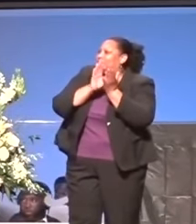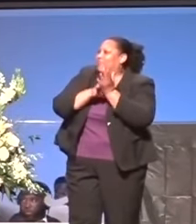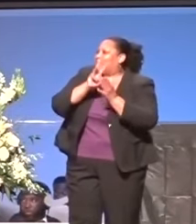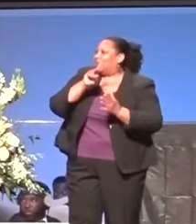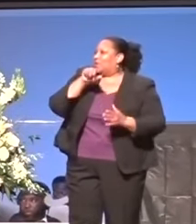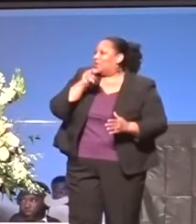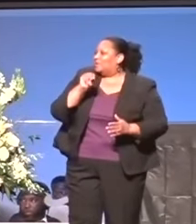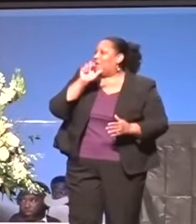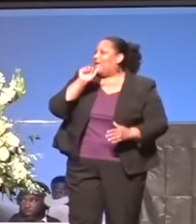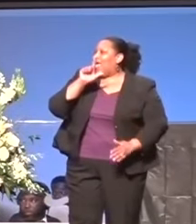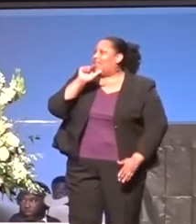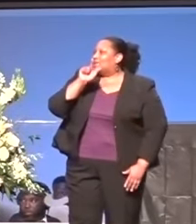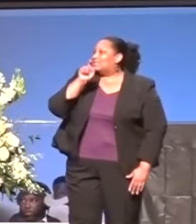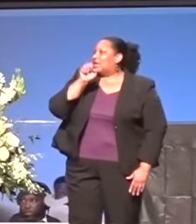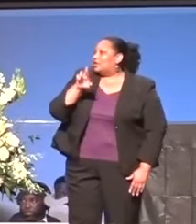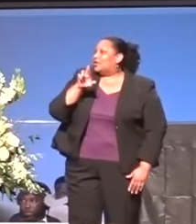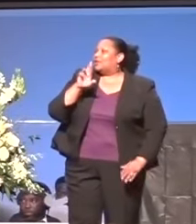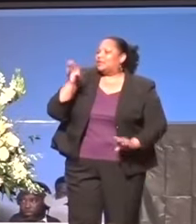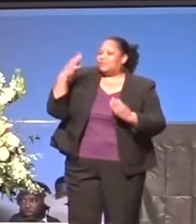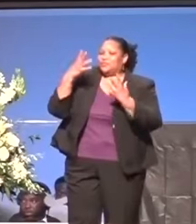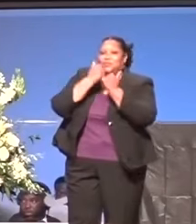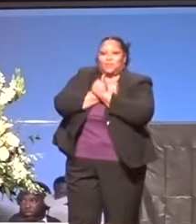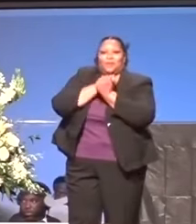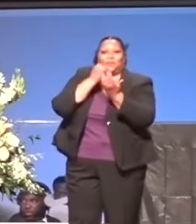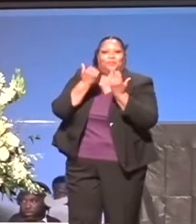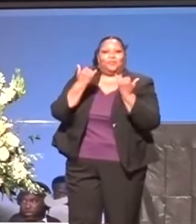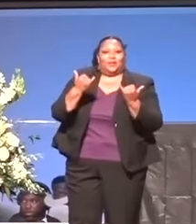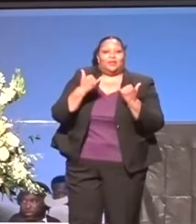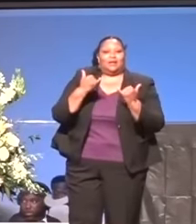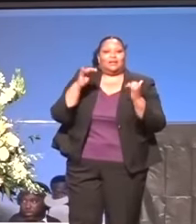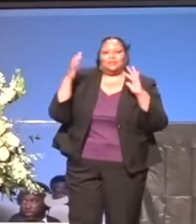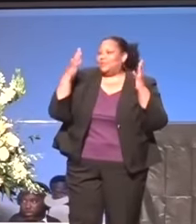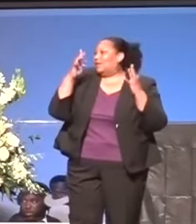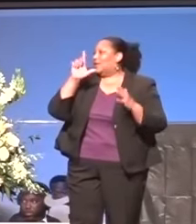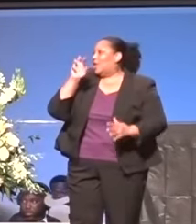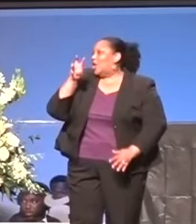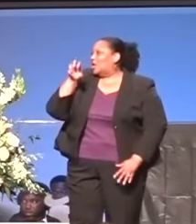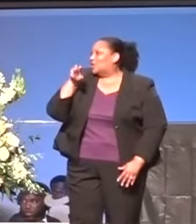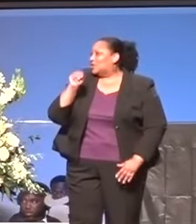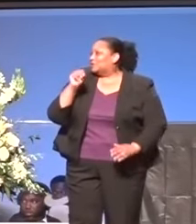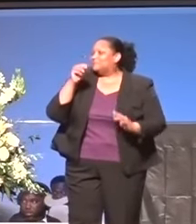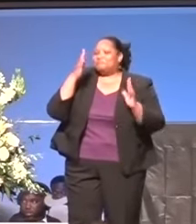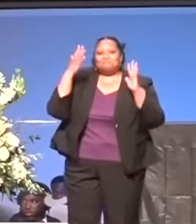William Alexander, helper of humankind, Lawson.